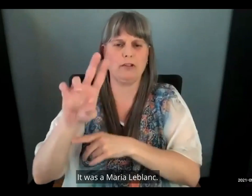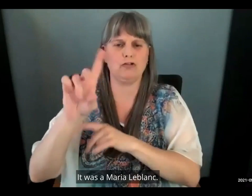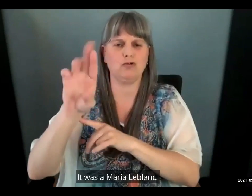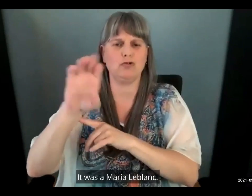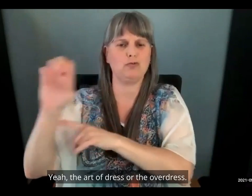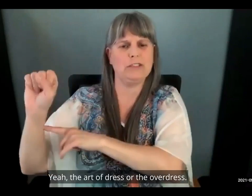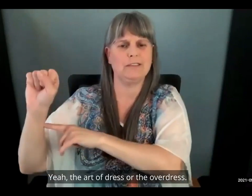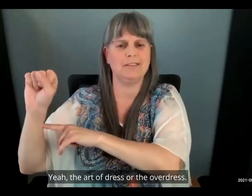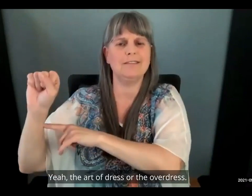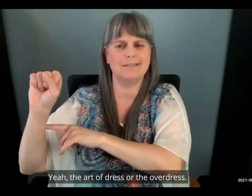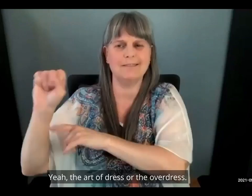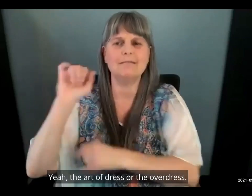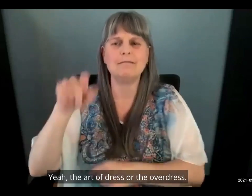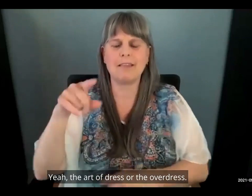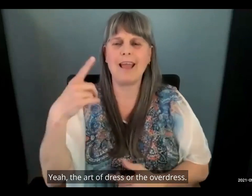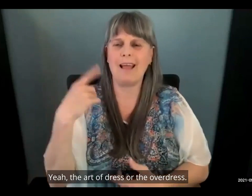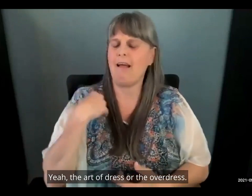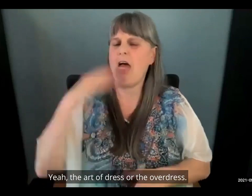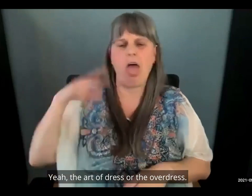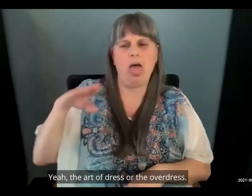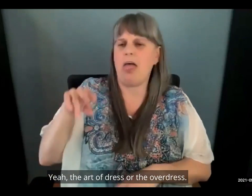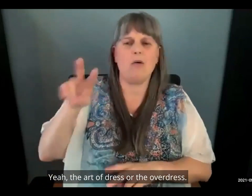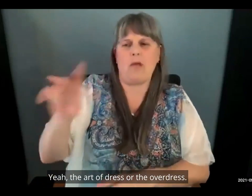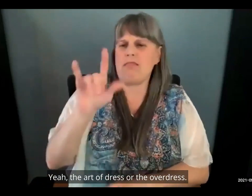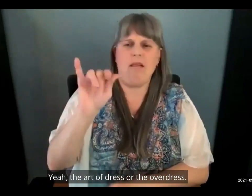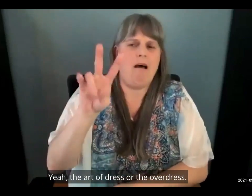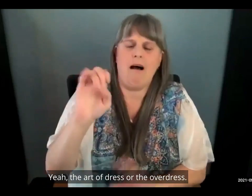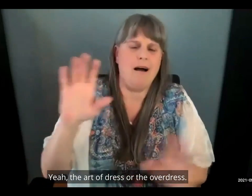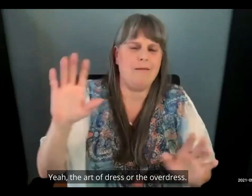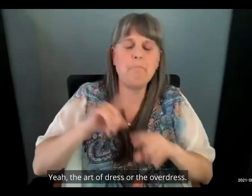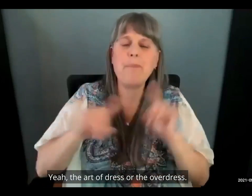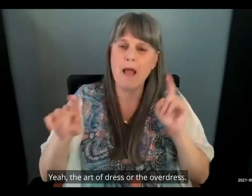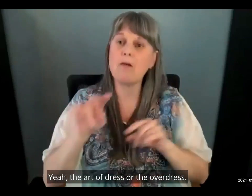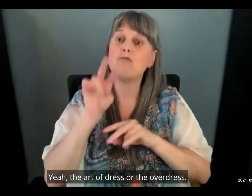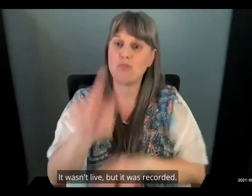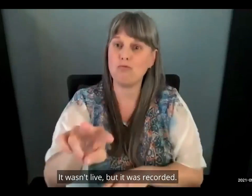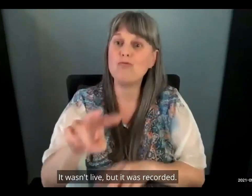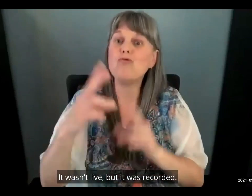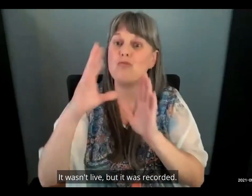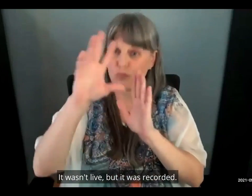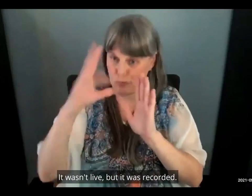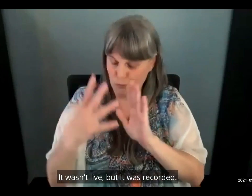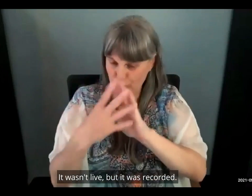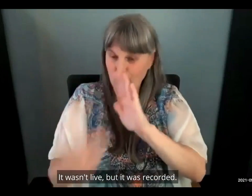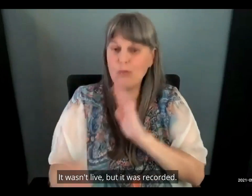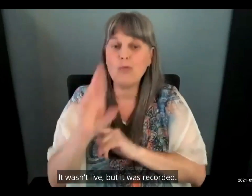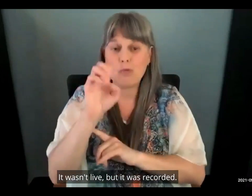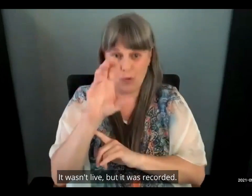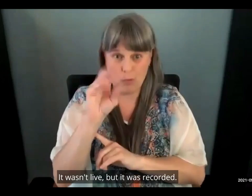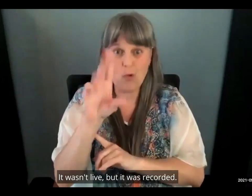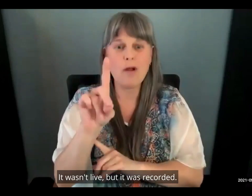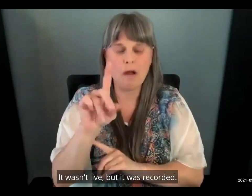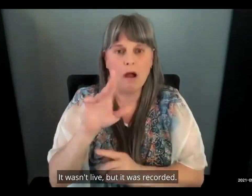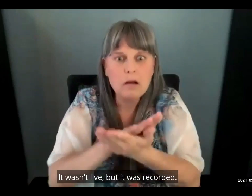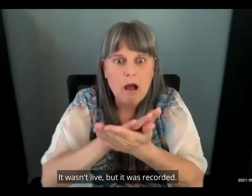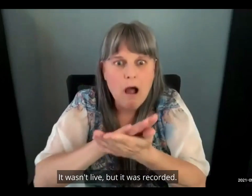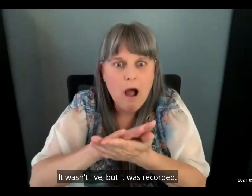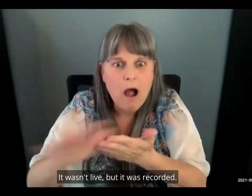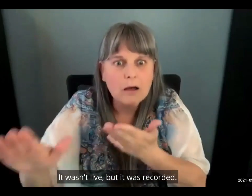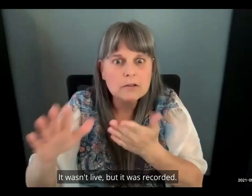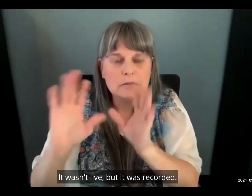Maria LeBlanc, yeah. The art of dress or the overdress. It wasn't live, but it